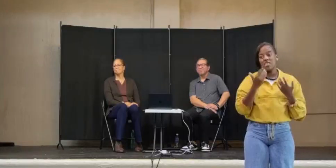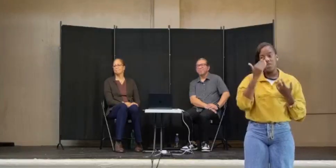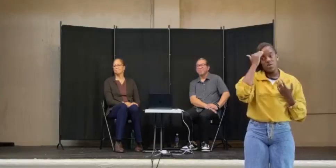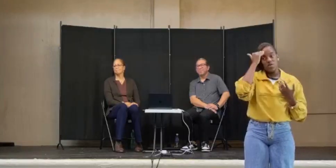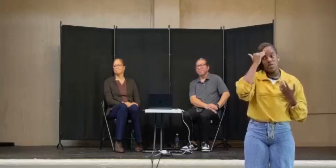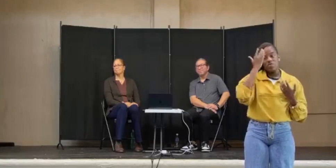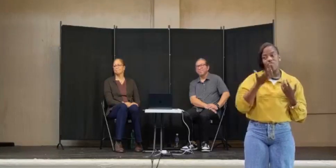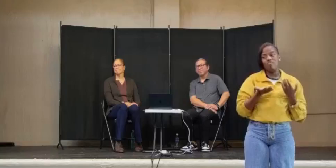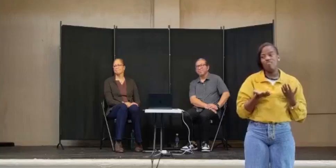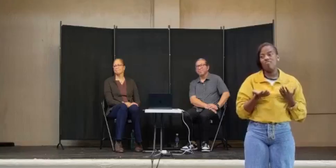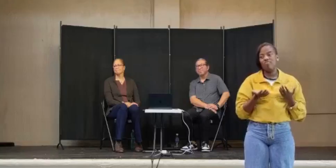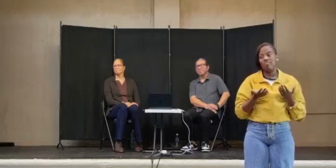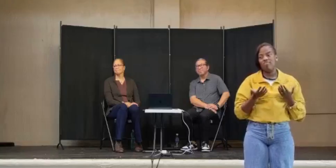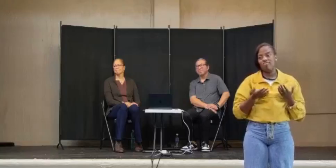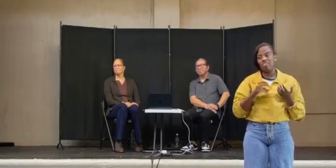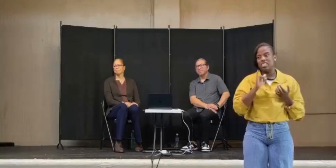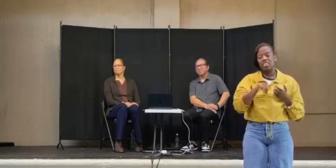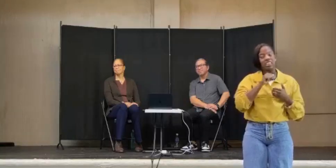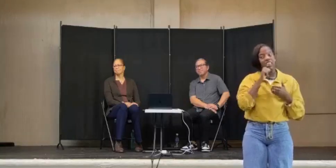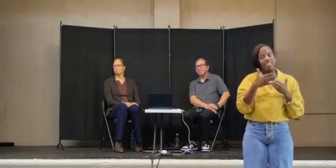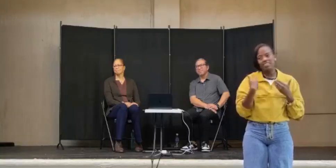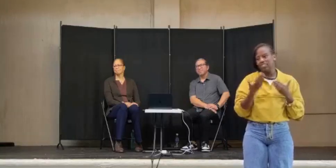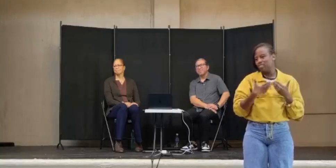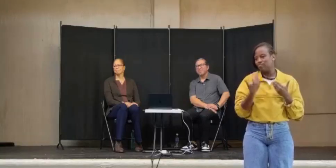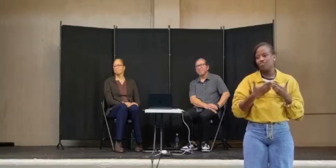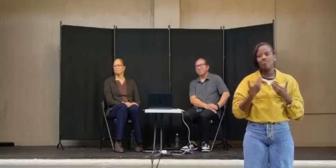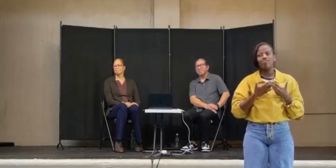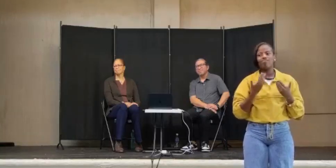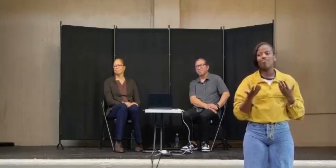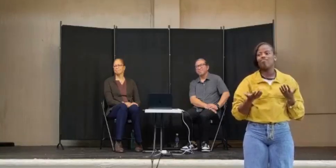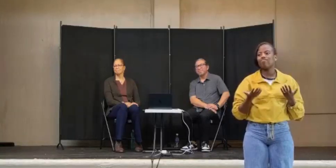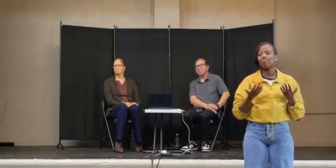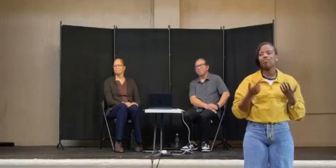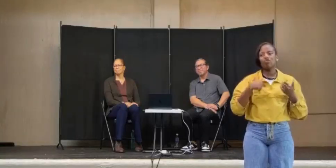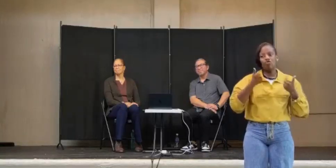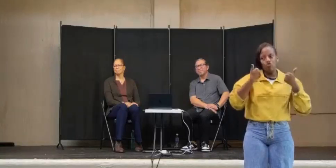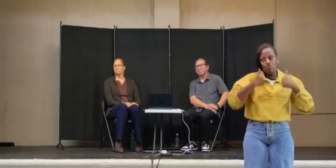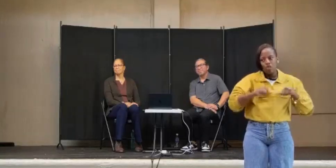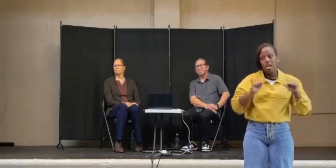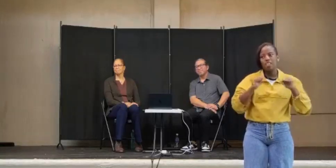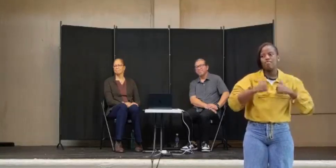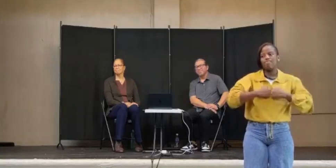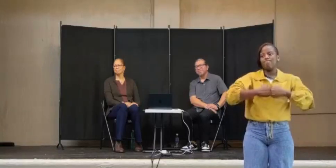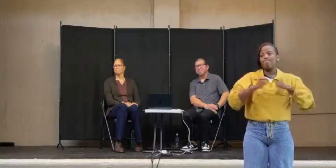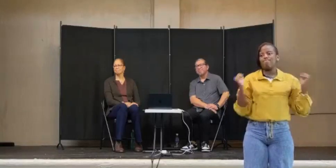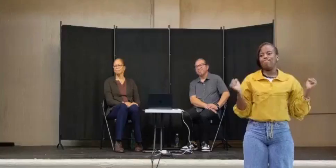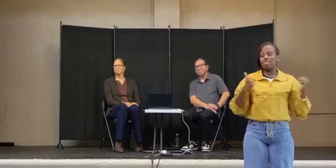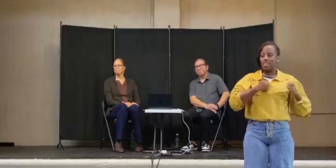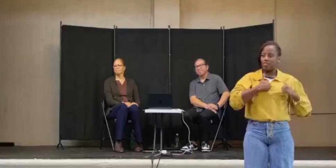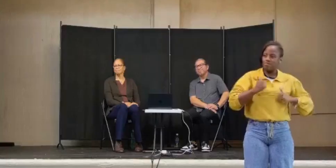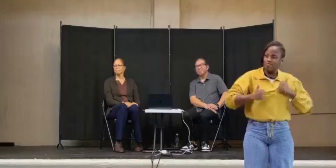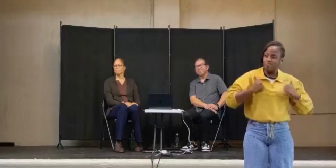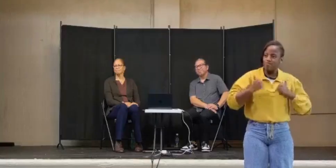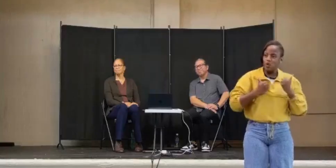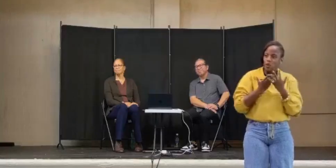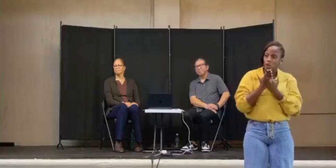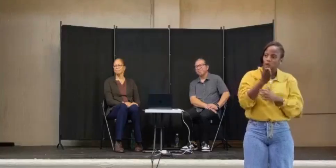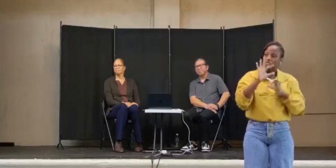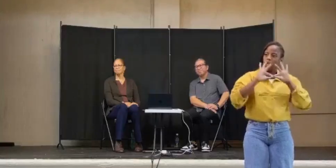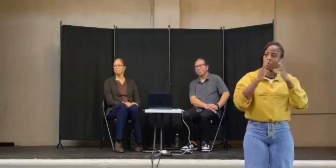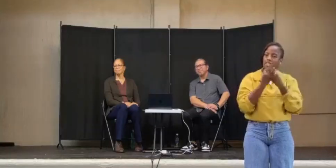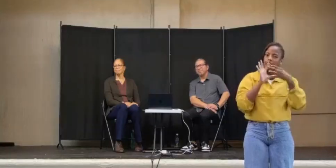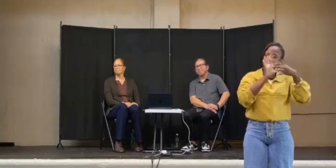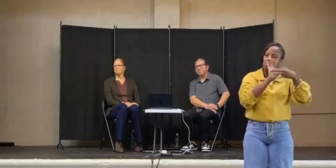mom. Doesn't mean it's been easy, it hasn't. It's been very tough, actually. But I do try to open